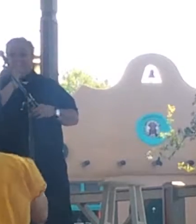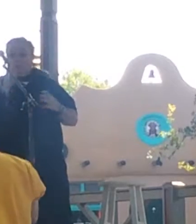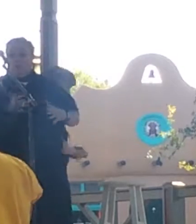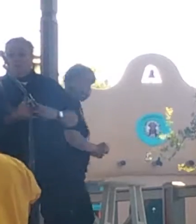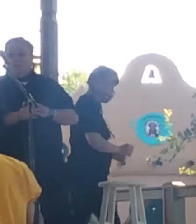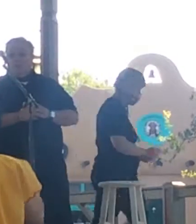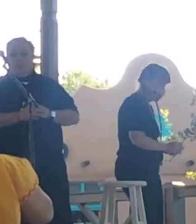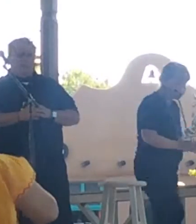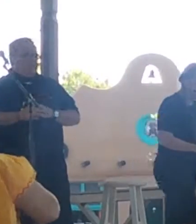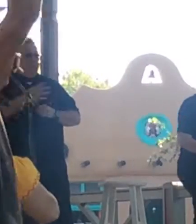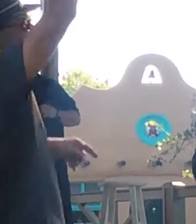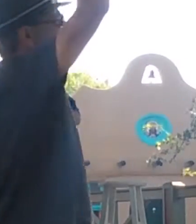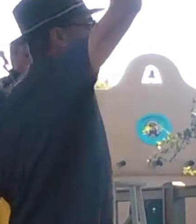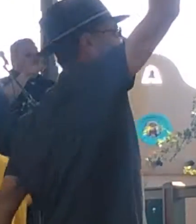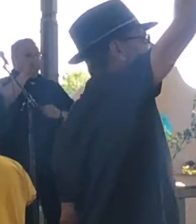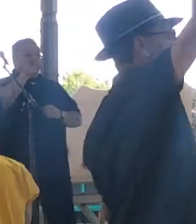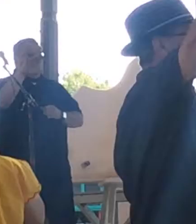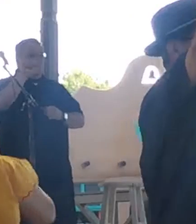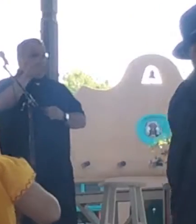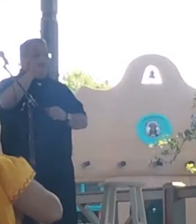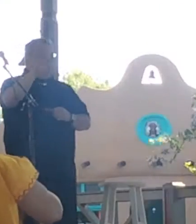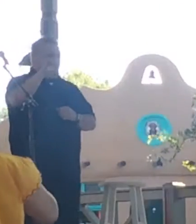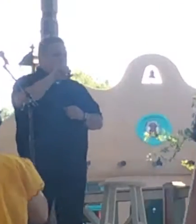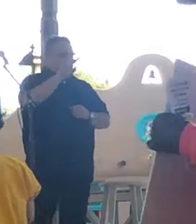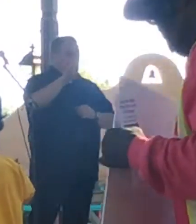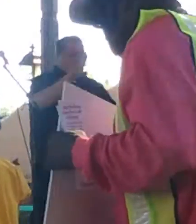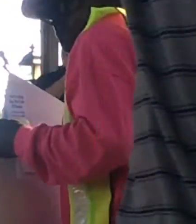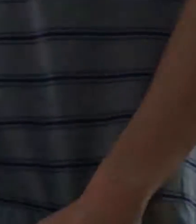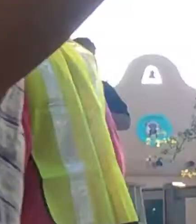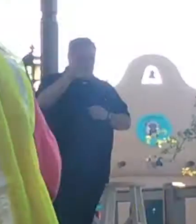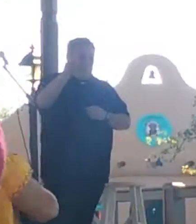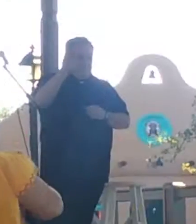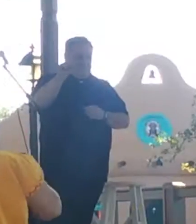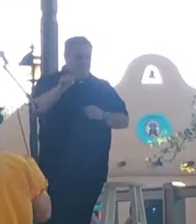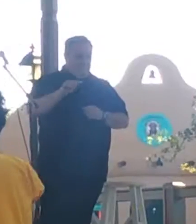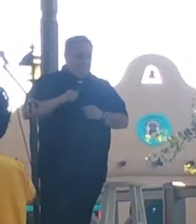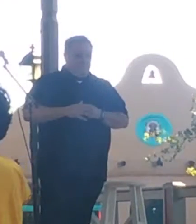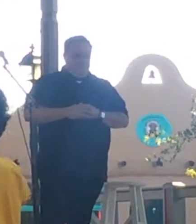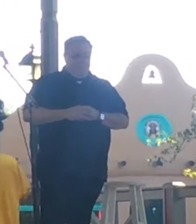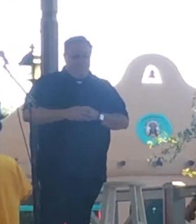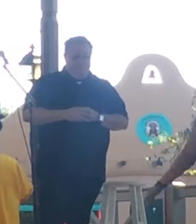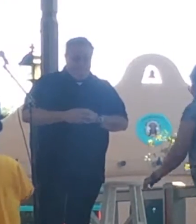is illegal. Dr. Victoria Mora from United World College USA.